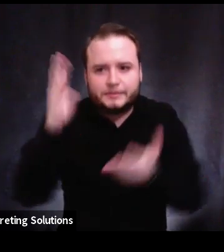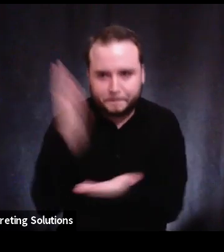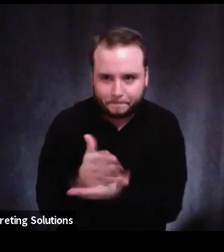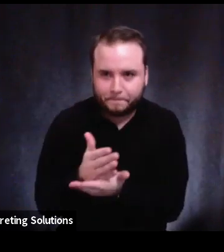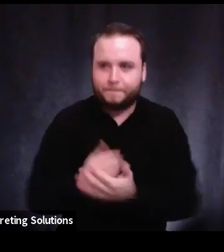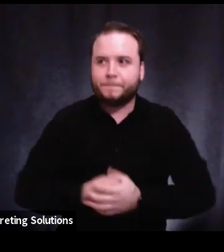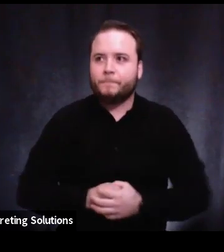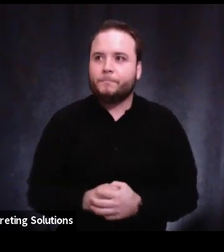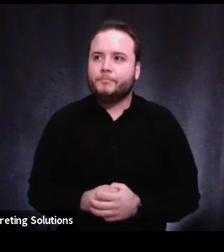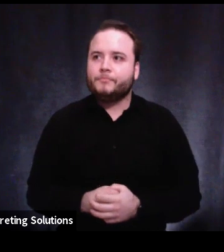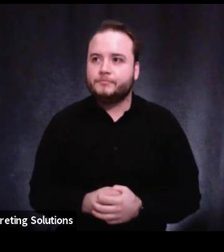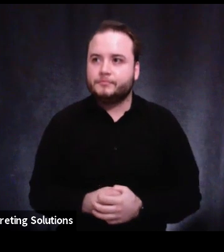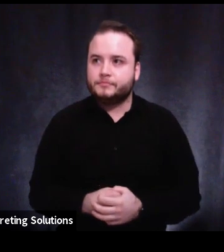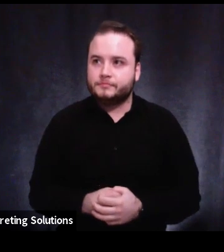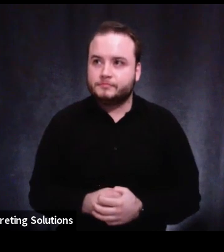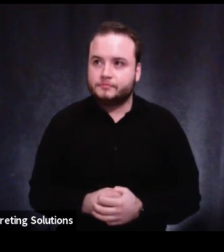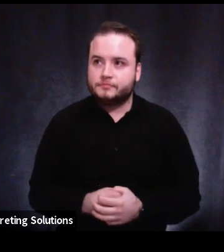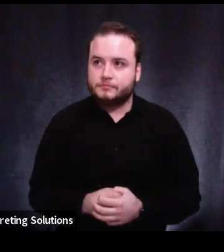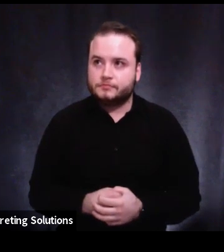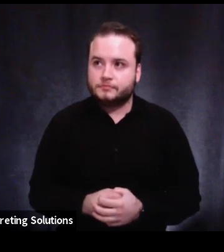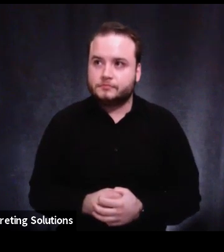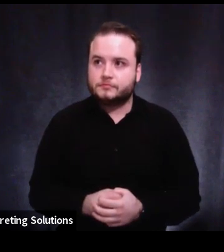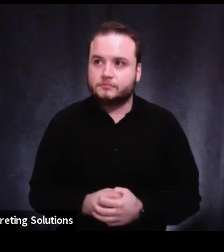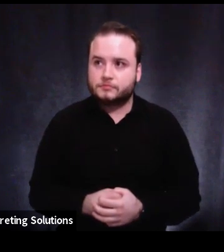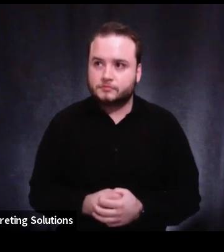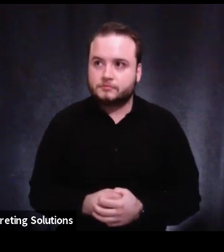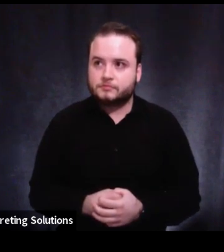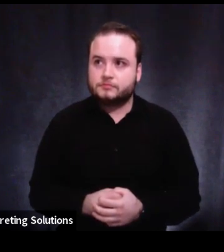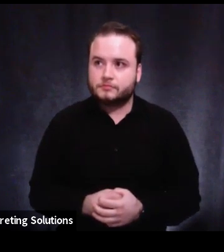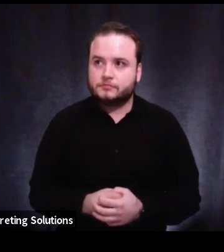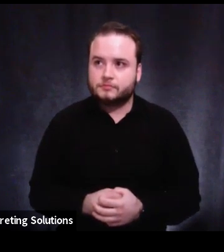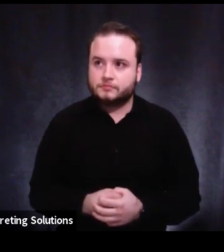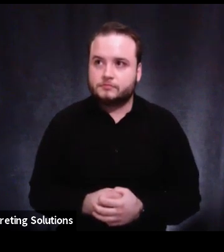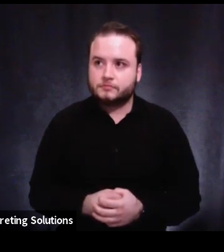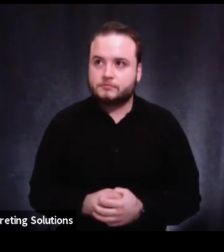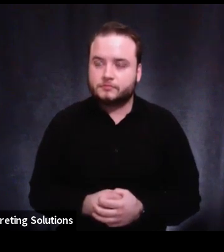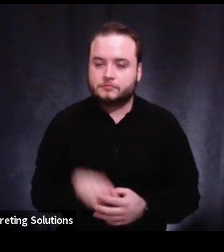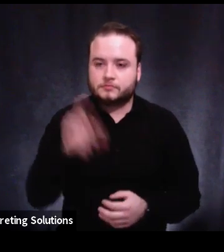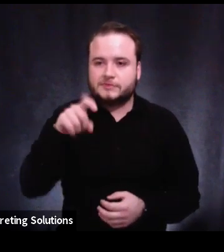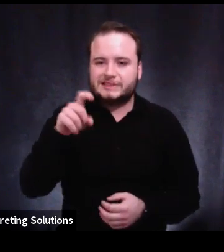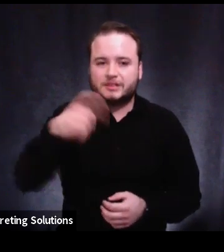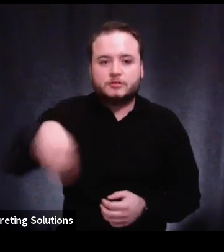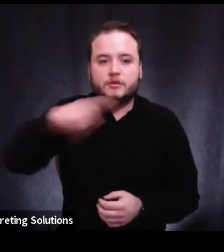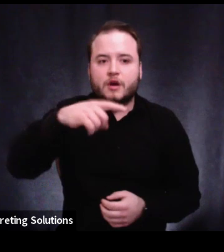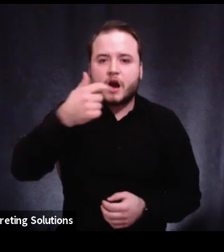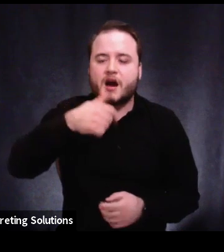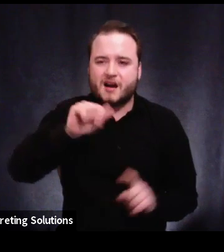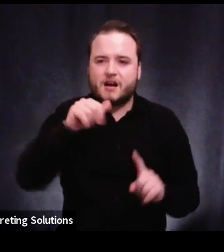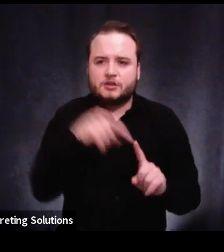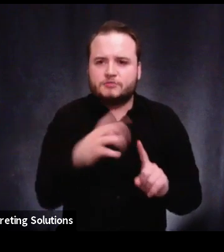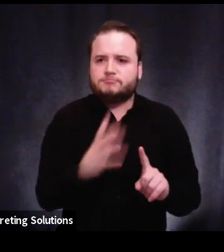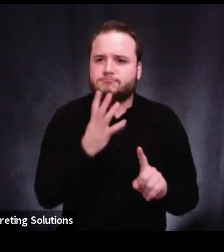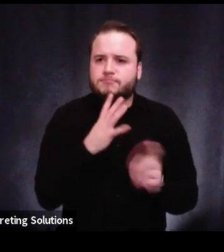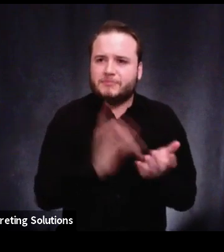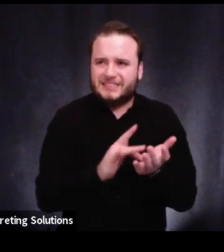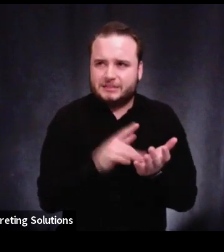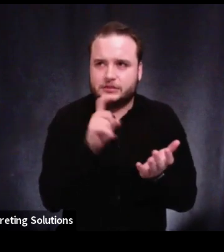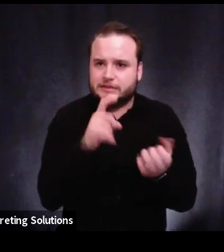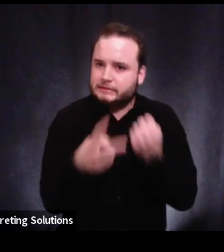and reserve that higher grade medical grade masks and equipment for those who are doing